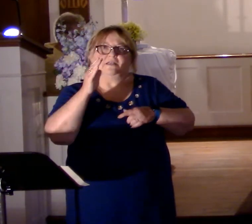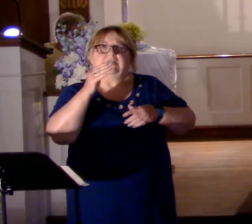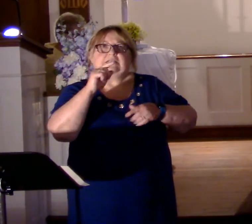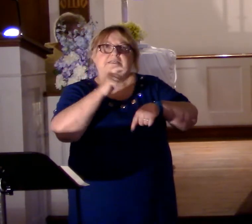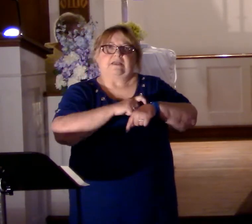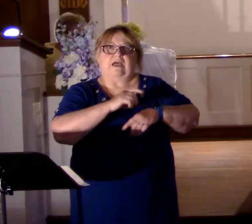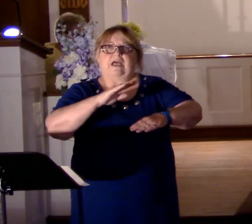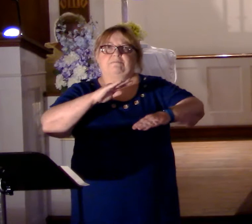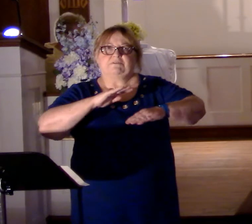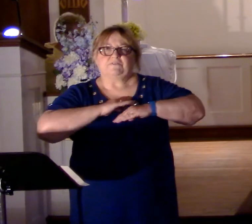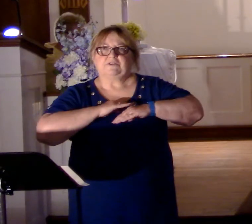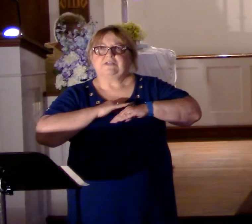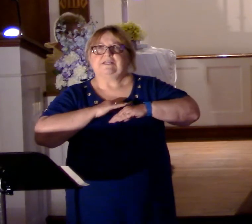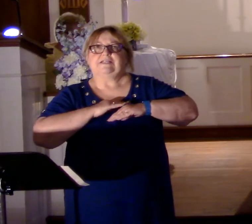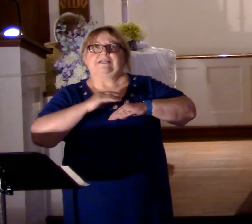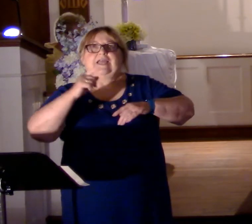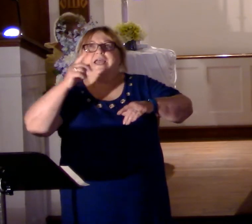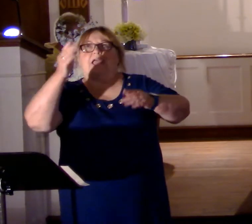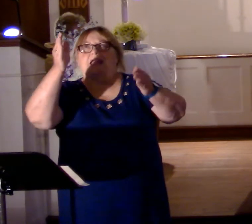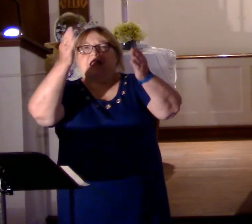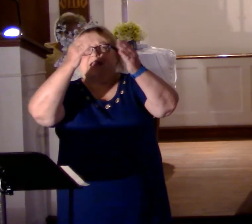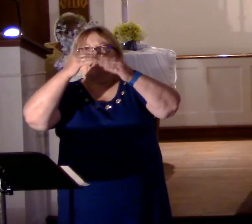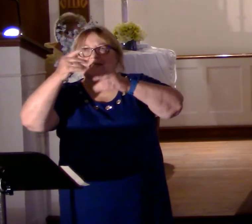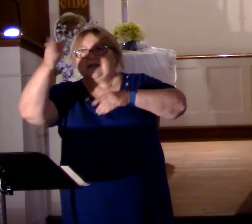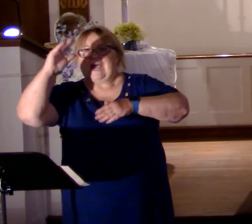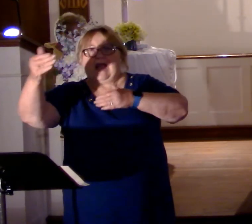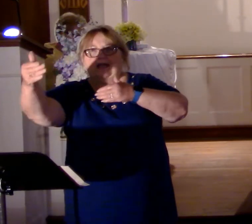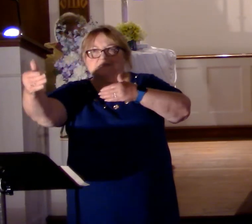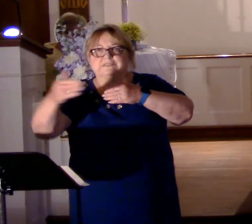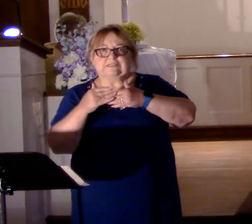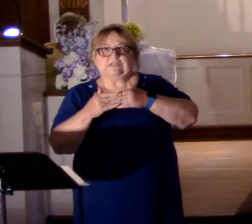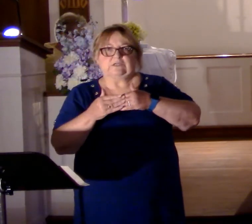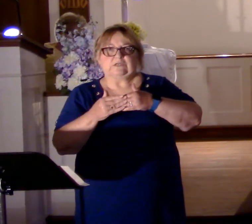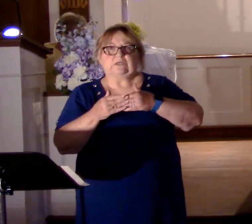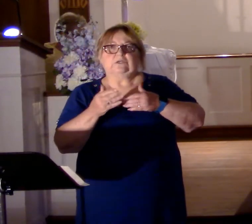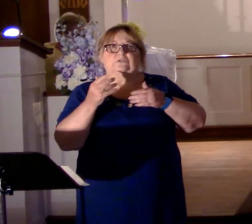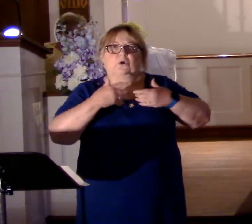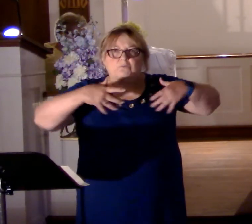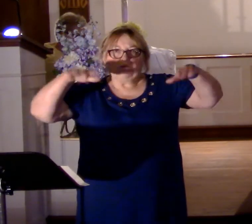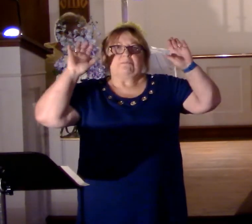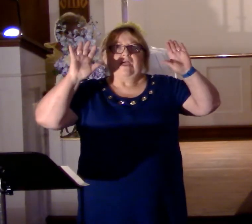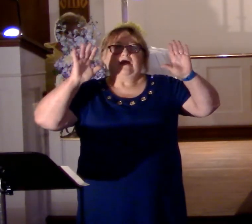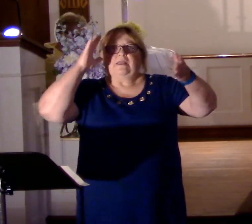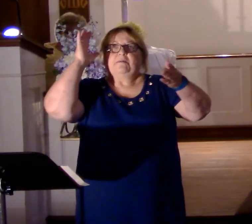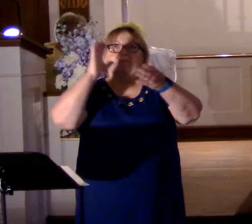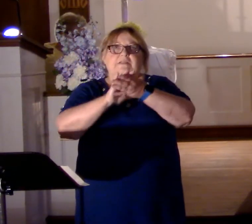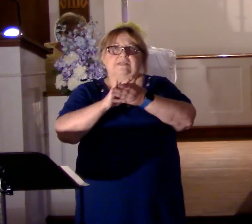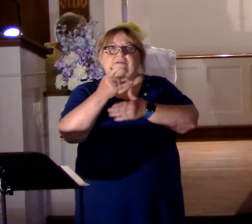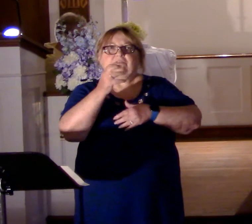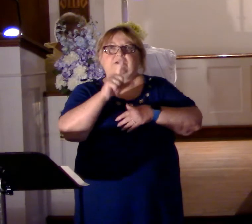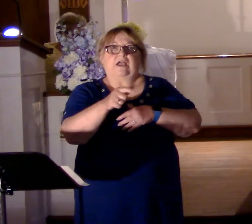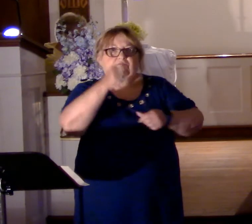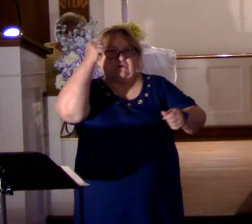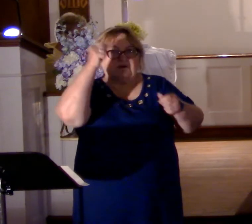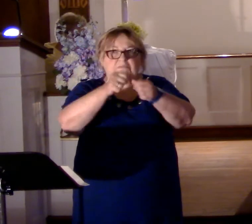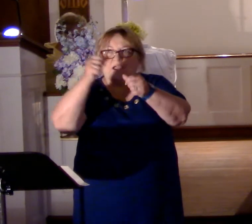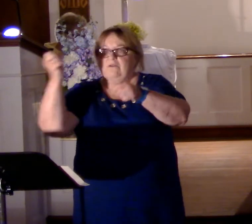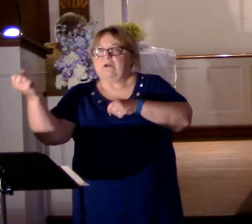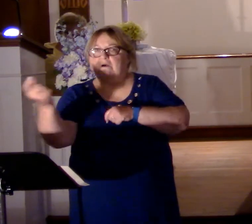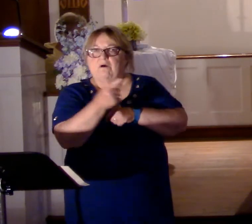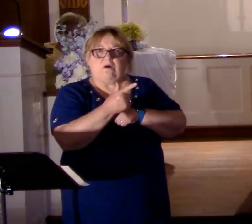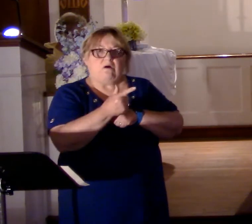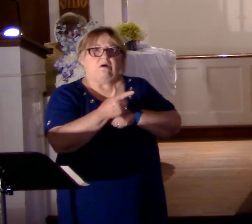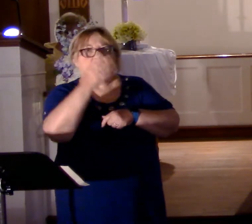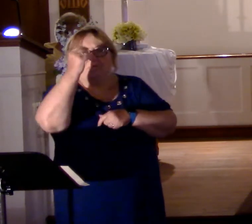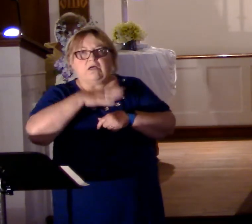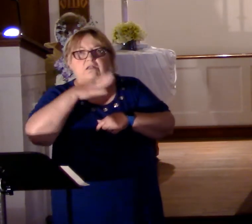God is at hand. Repent and believe the gospel. And reminding each and every listener,